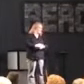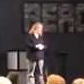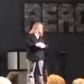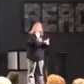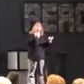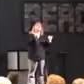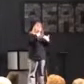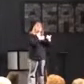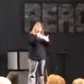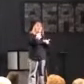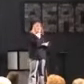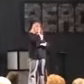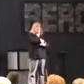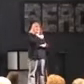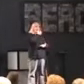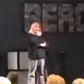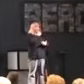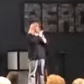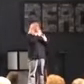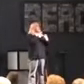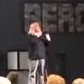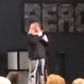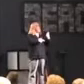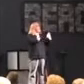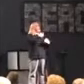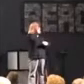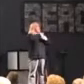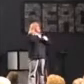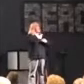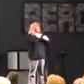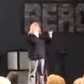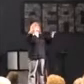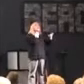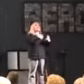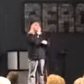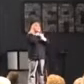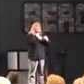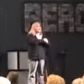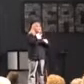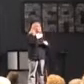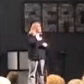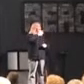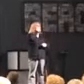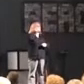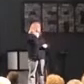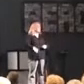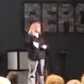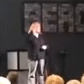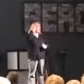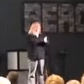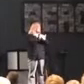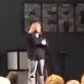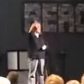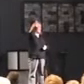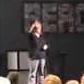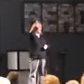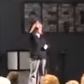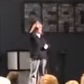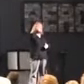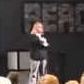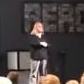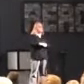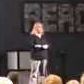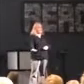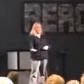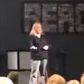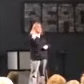But since I'm up here at the microphone, I get to choose what I want to talk about. So I am going to talk about what it was like growing up in his home. When I was